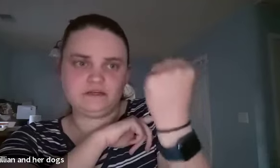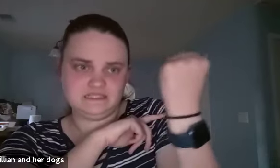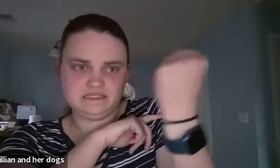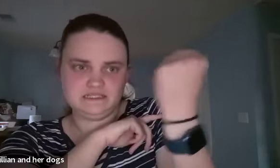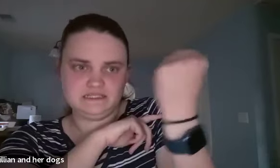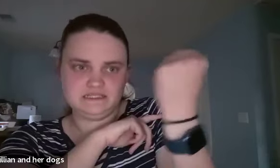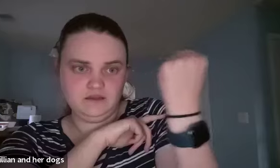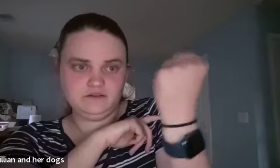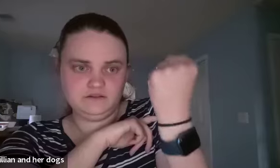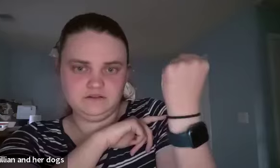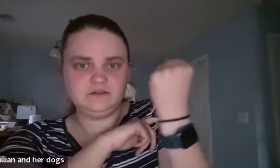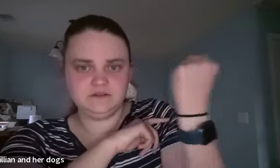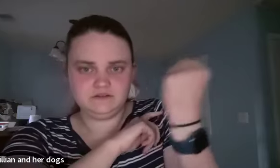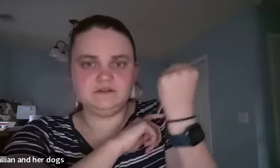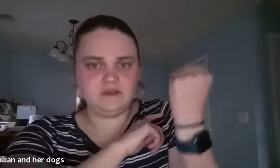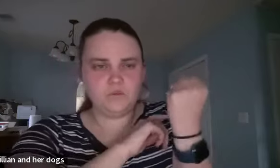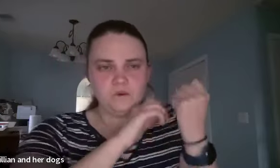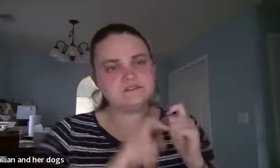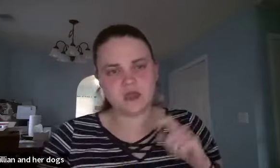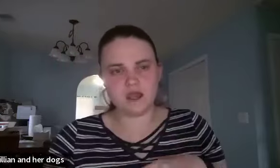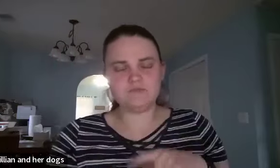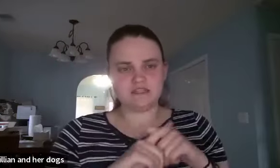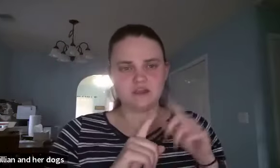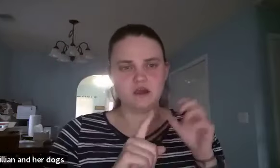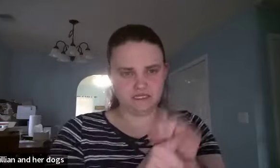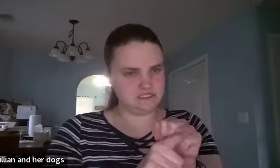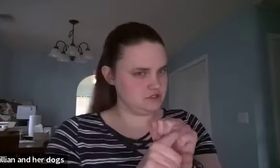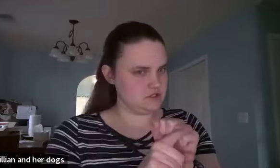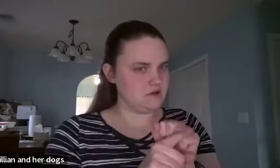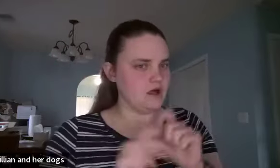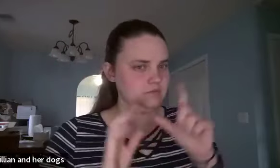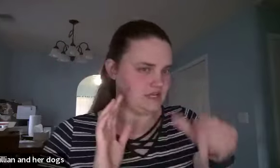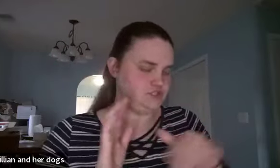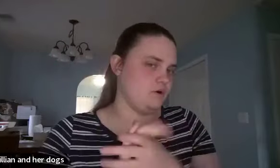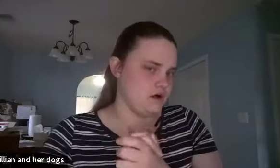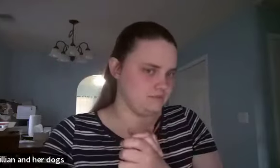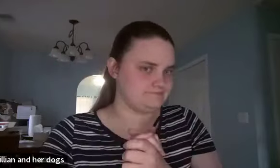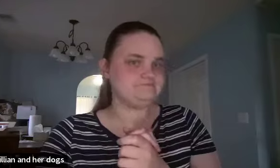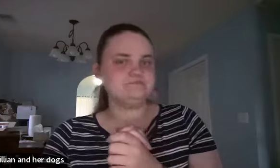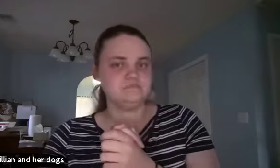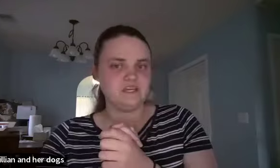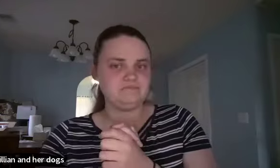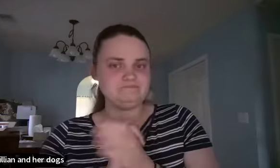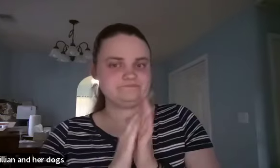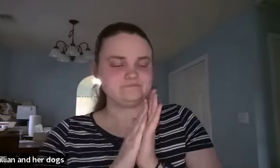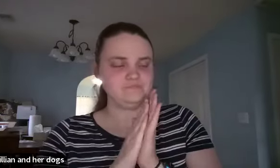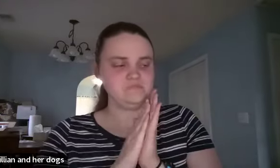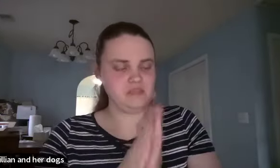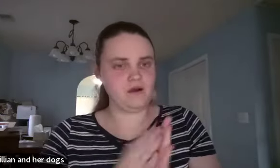of resting Saturday. With time, that's caught easier as you go on. Okay. Now,